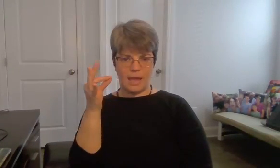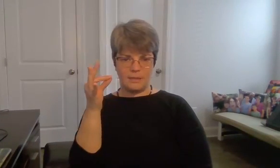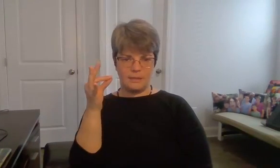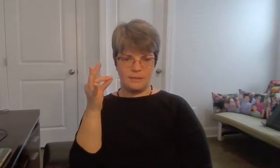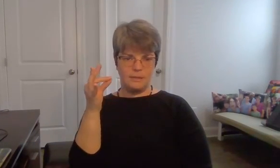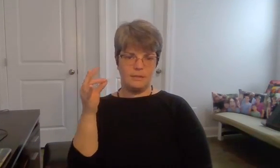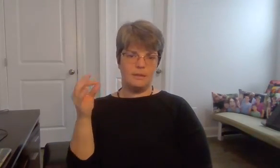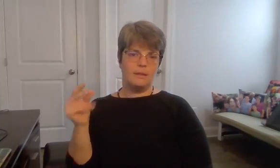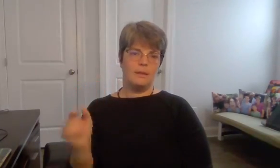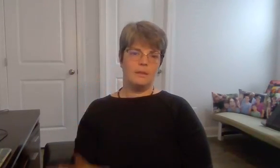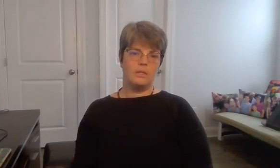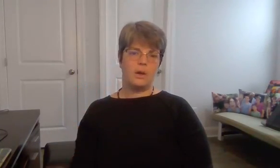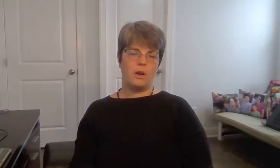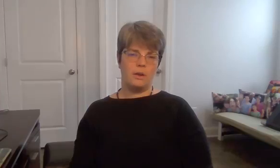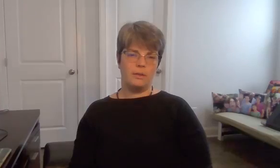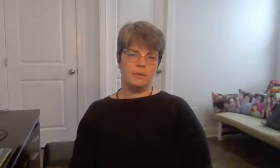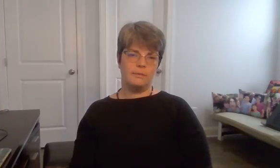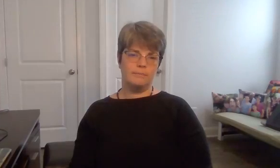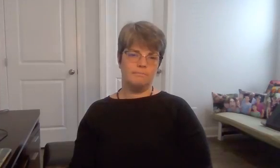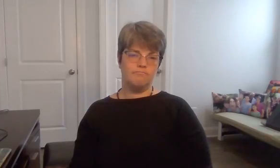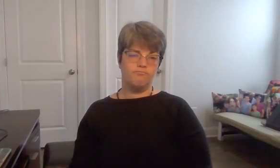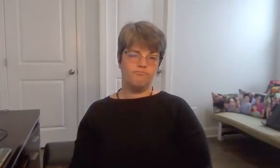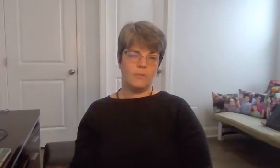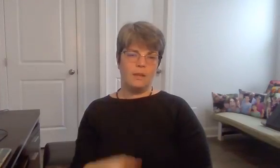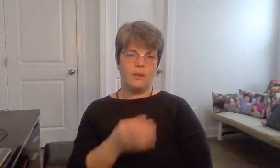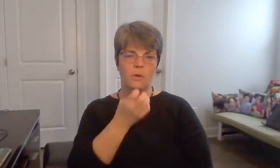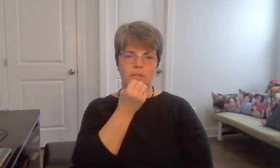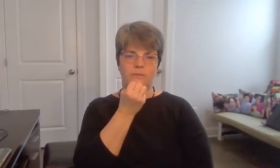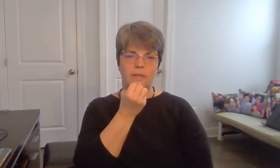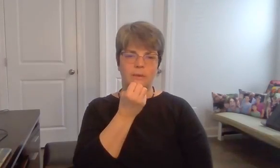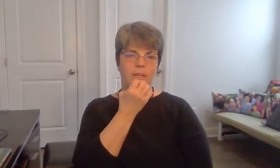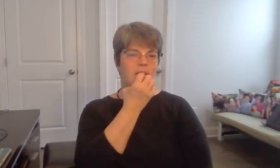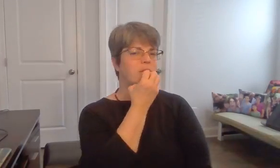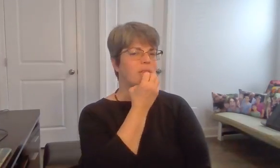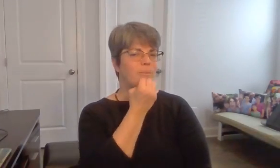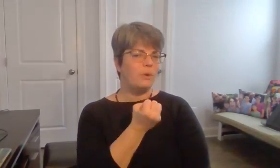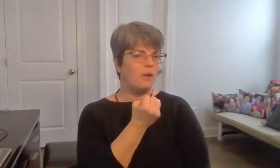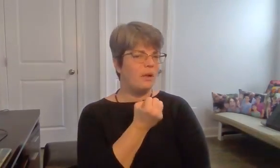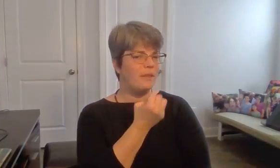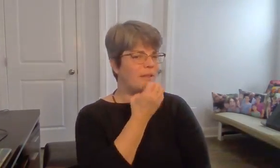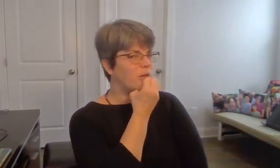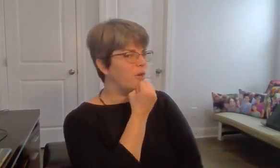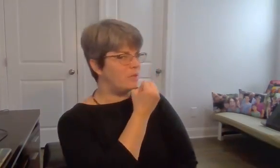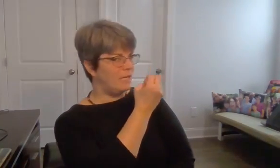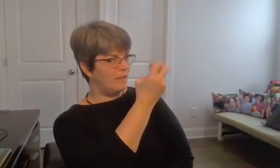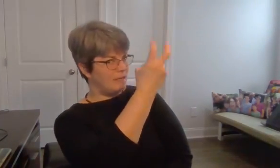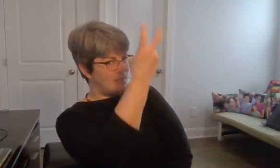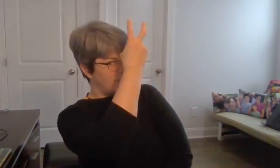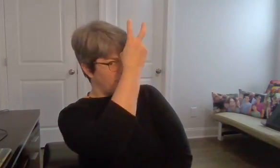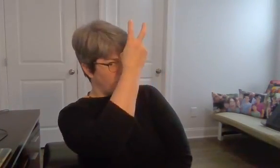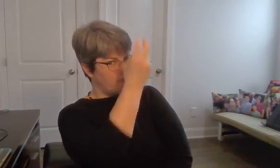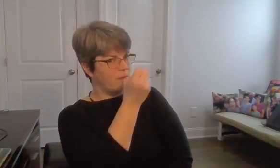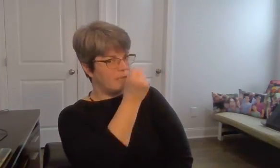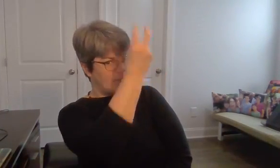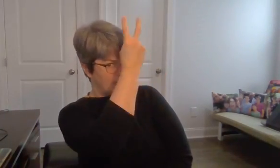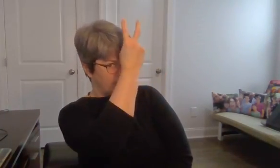cat, dog. Goat is a funny one. So you either pull on like your goatee and then stick on your horns. It's like a double